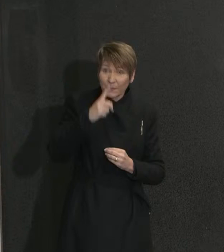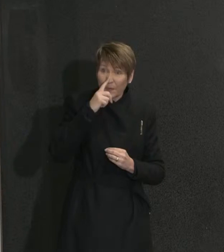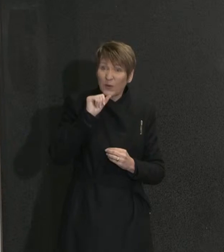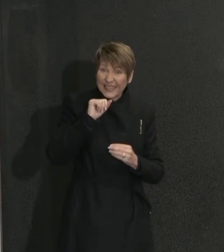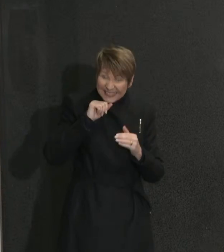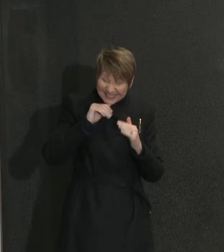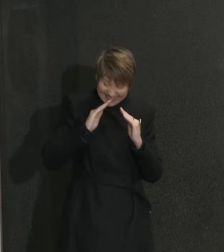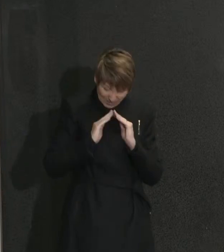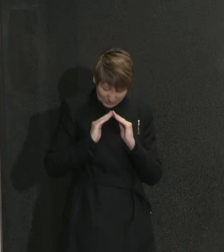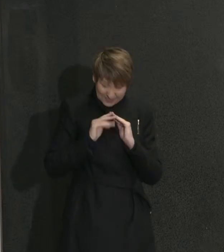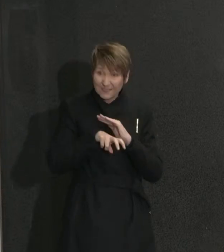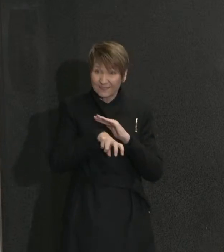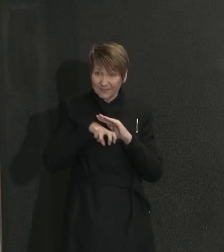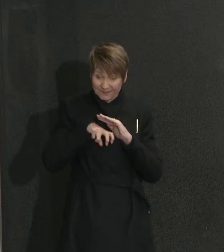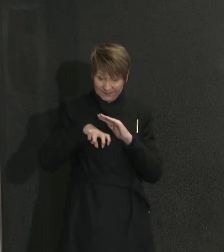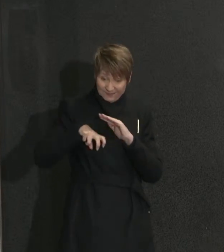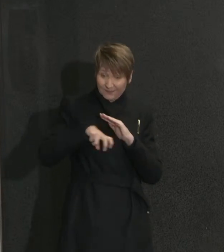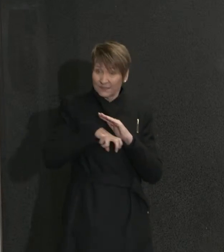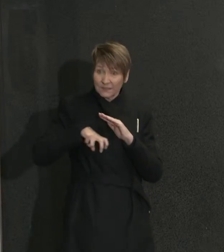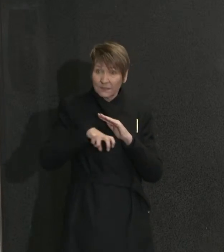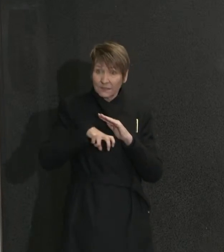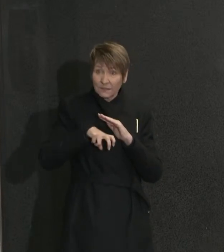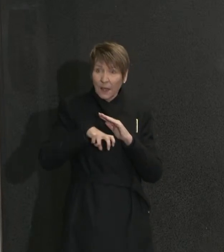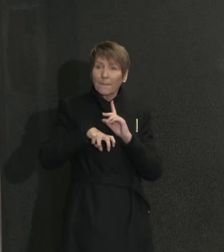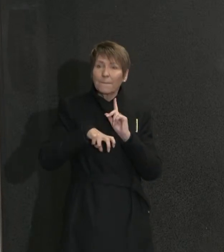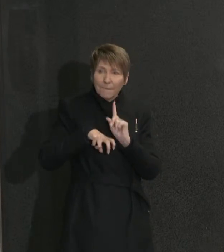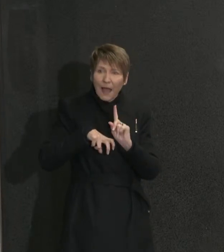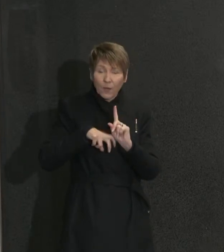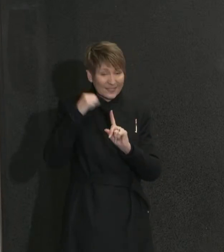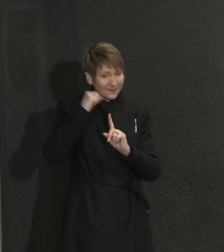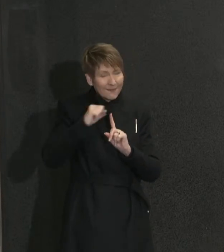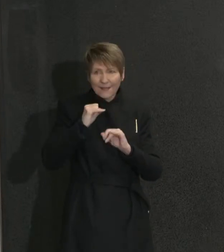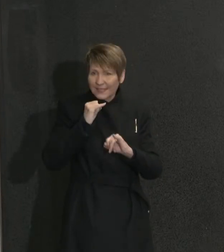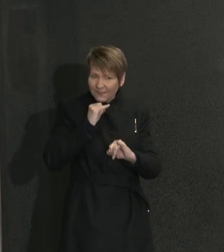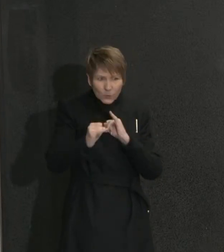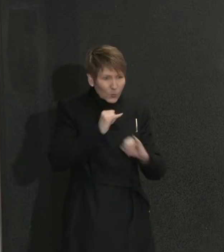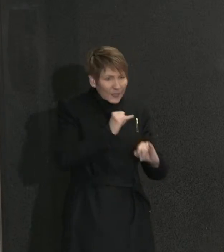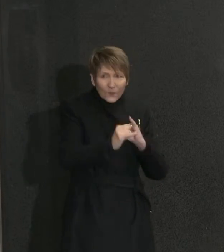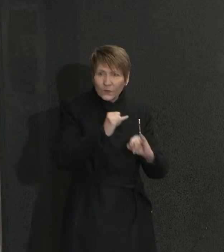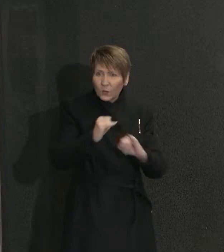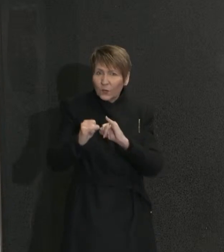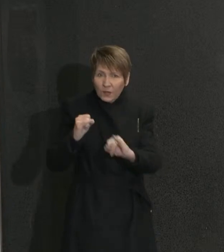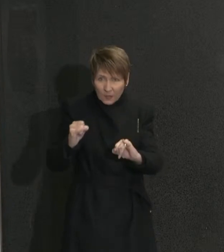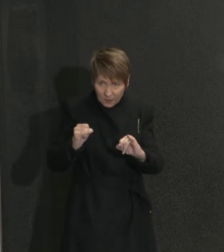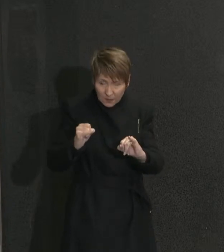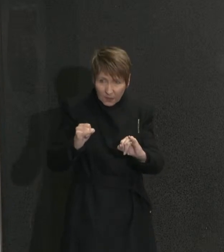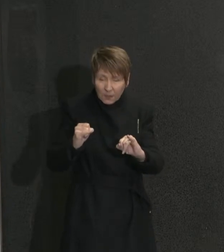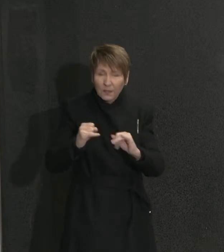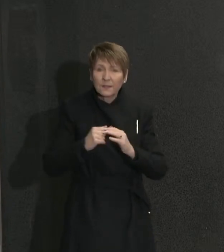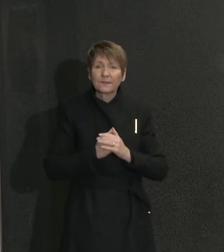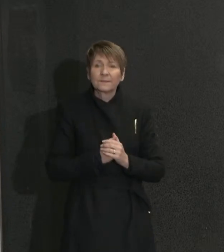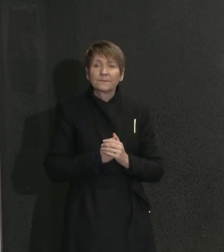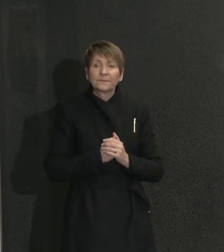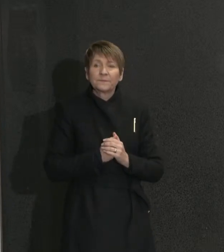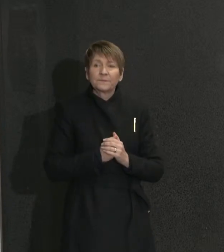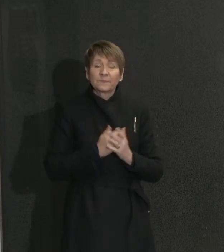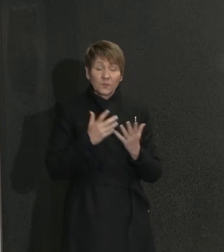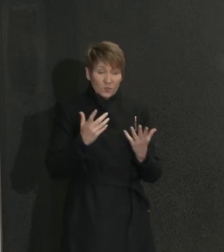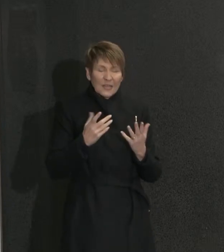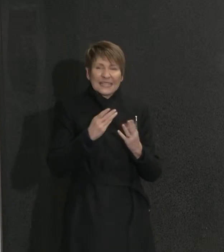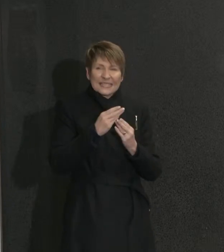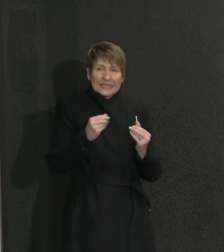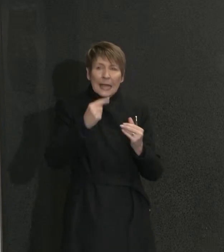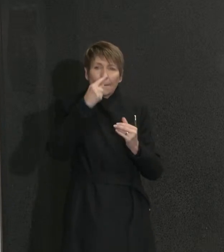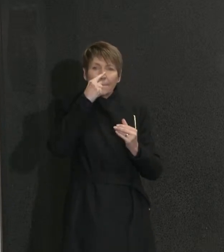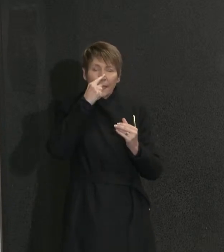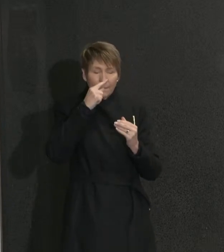confident, and we are looking at those. What else they did beforehand. In terms of secondary close contacts being released, secondary close contacts are locked